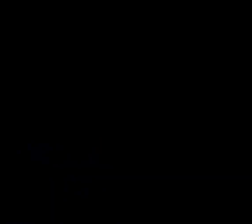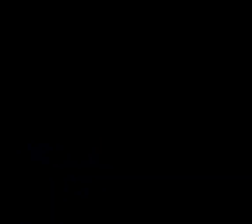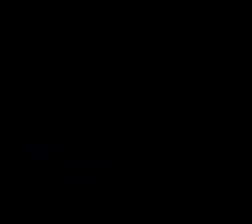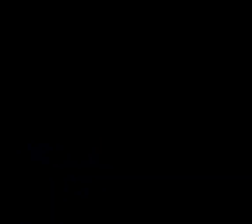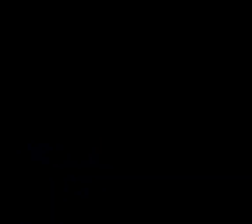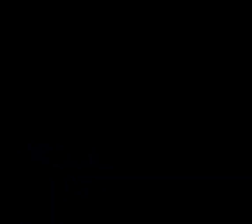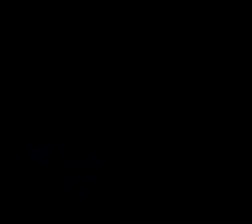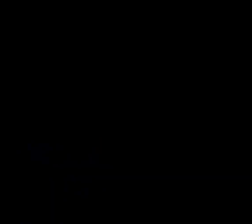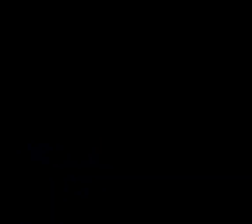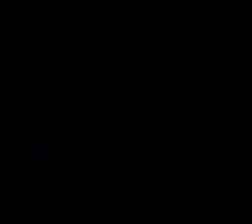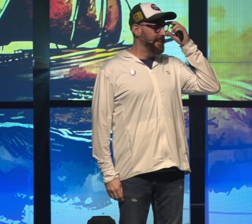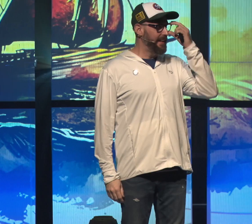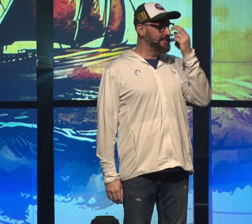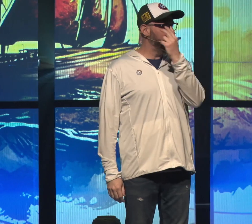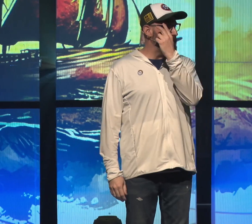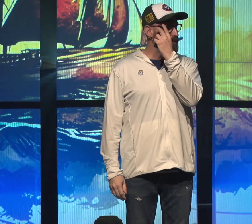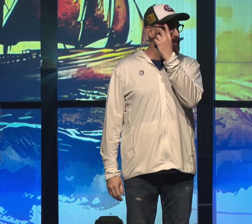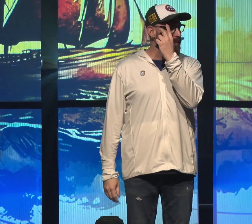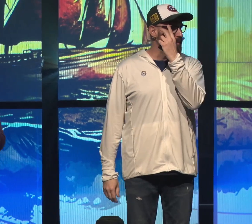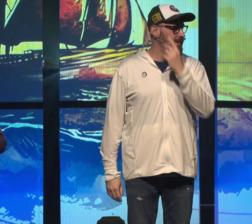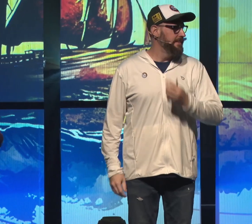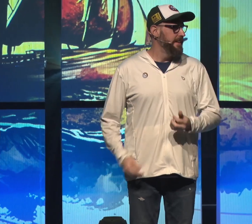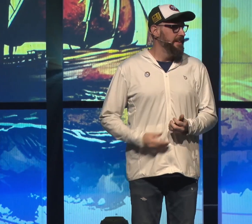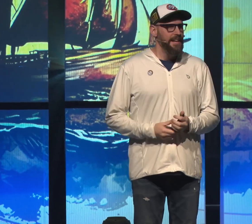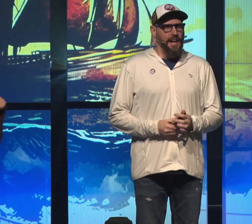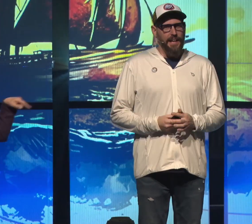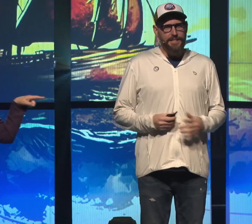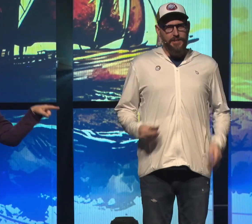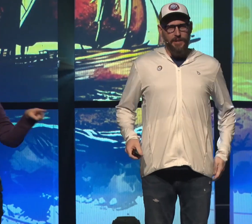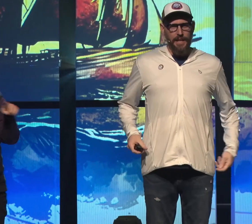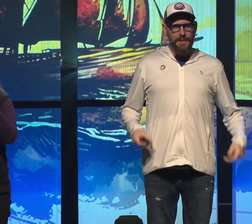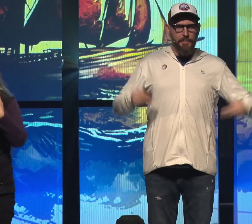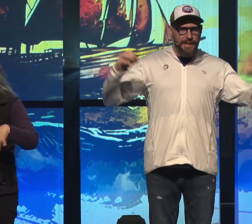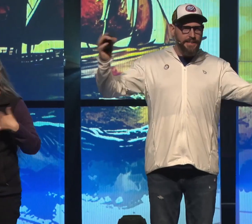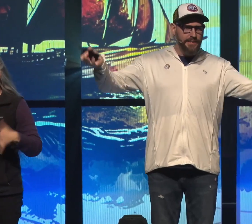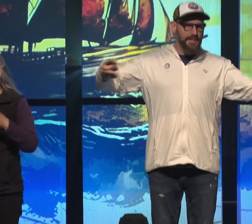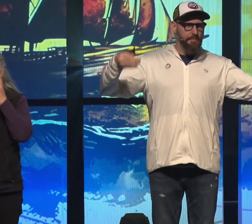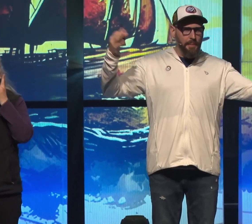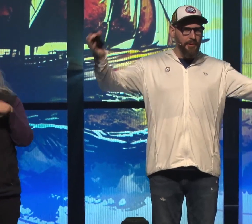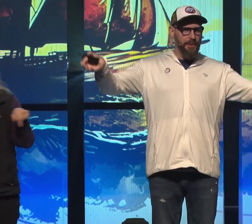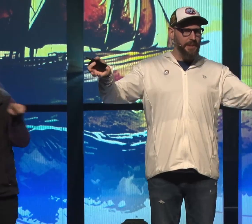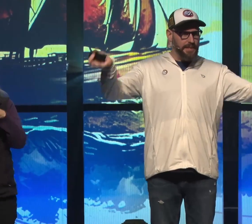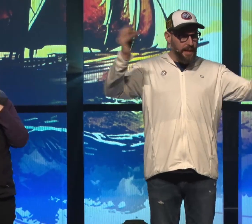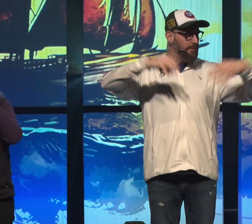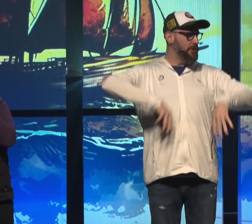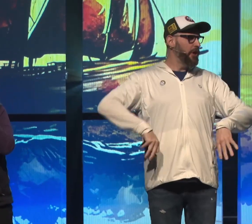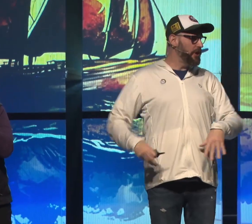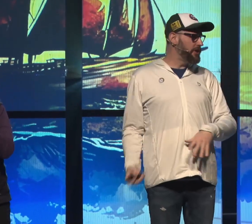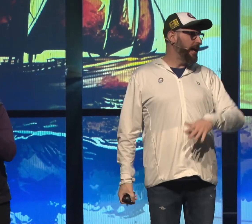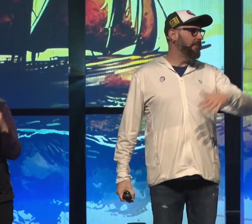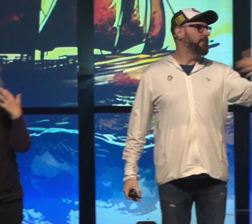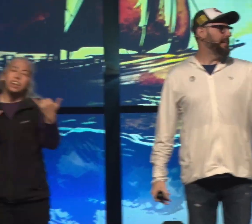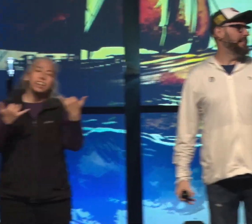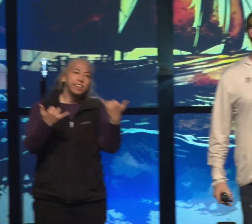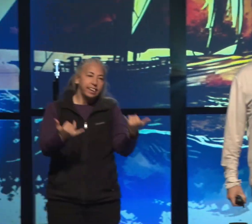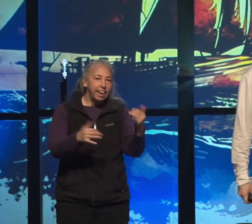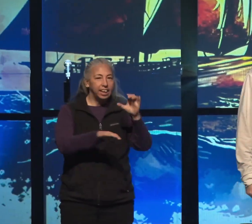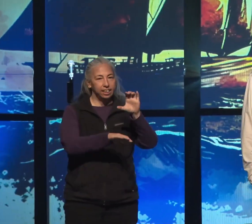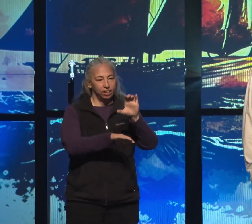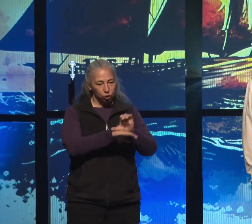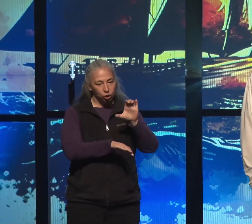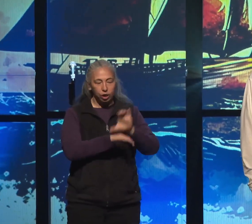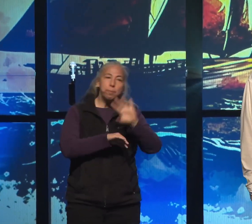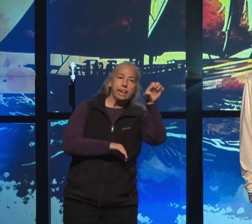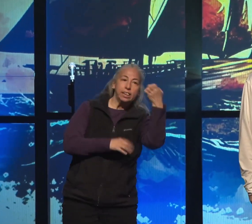Well, good morning. How's everybody doing? I see y'all got the message, the memo that we did have church after